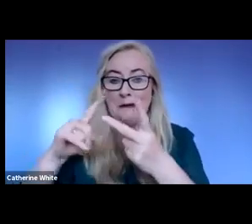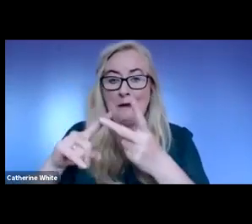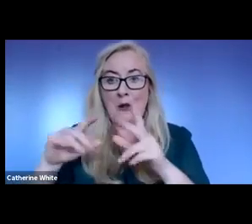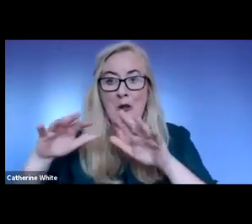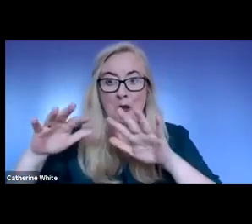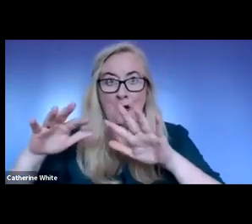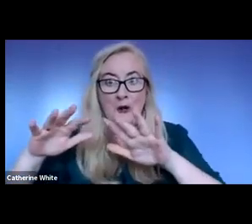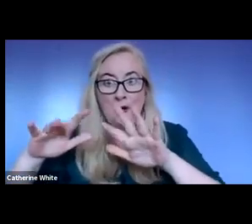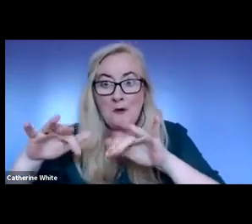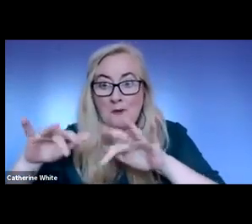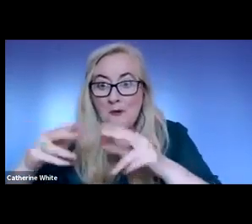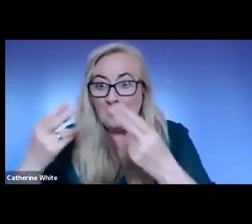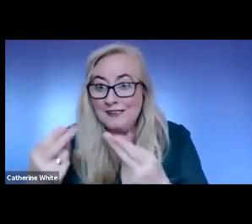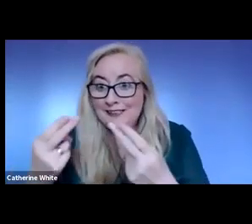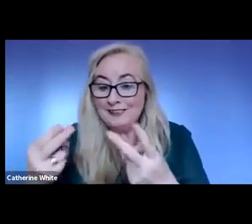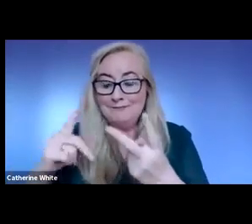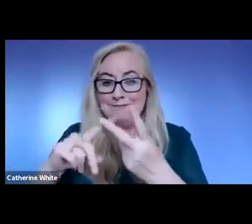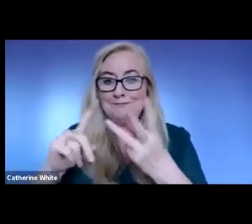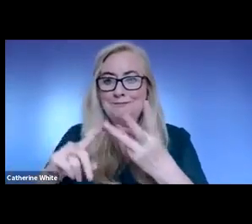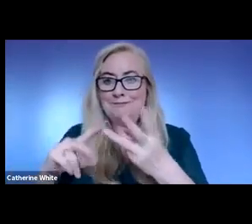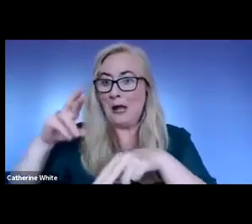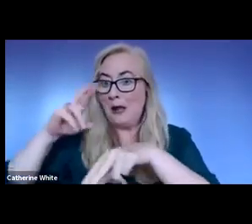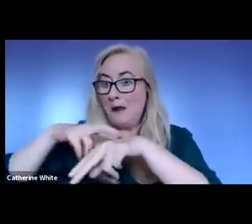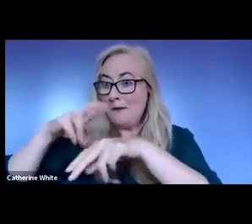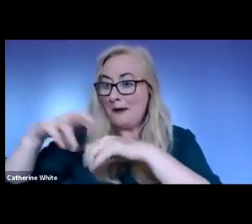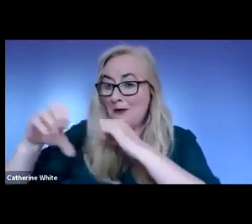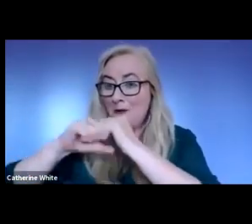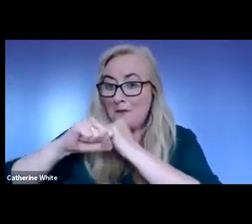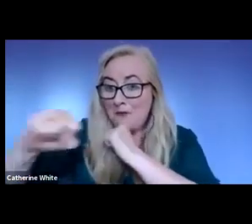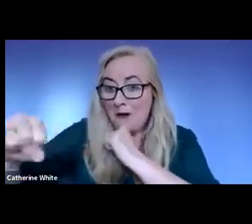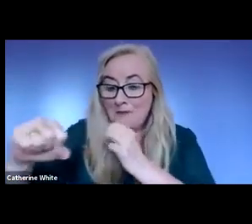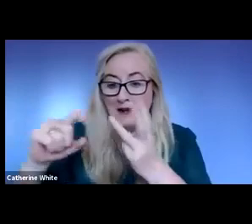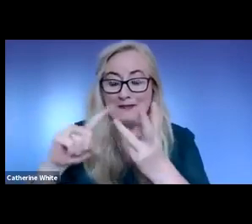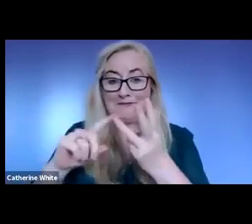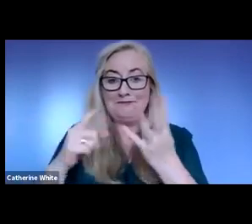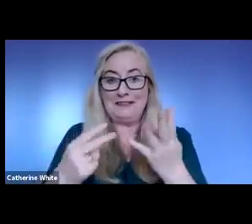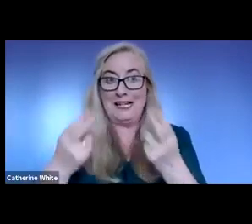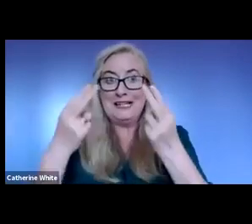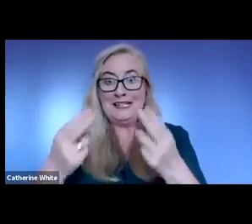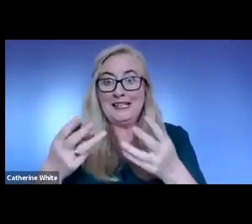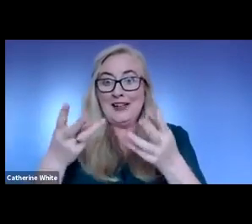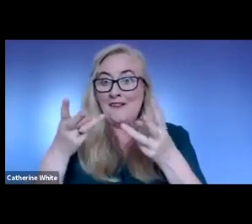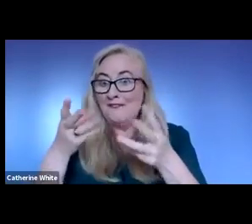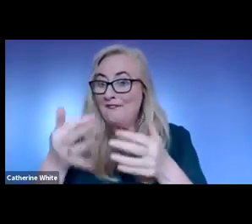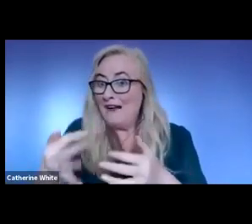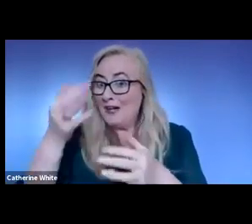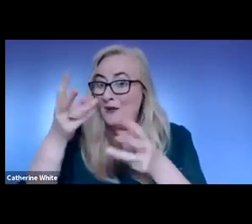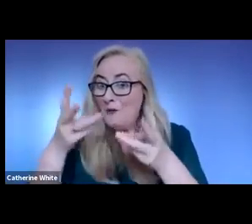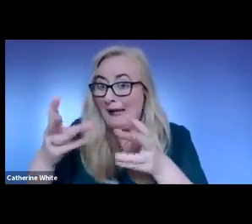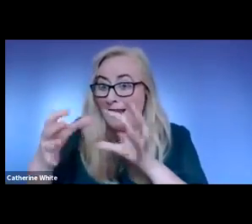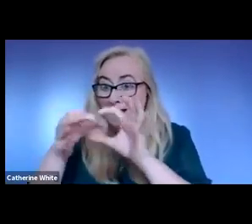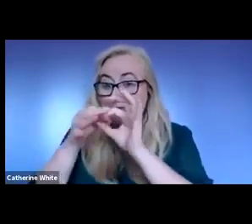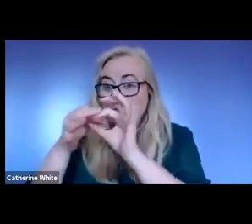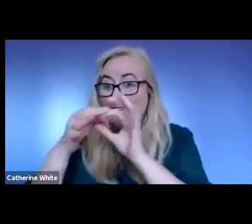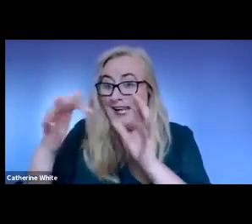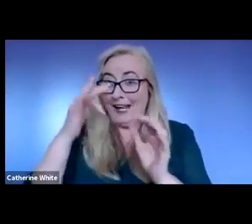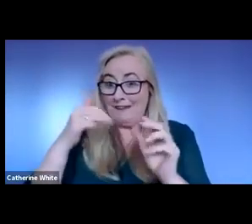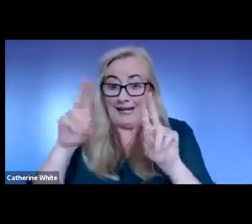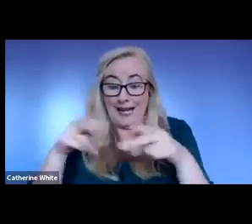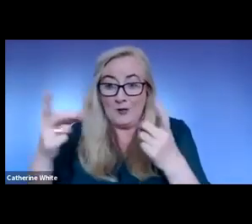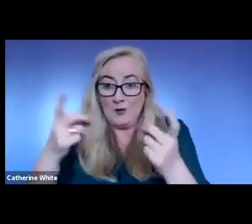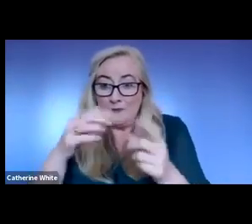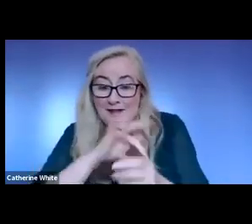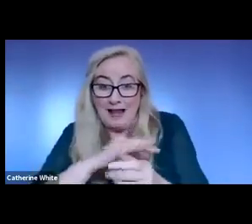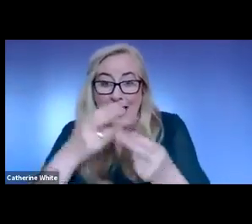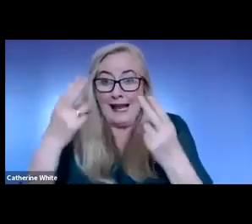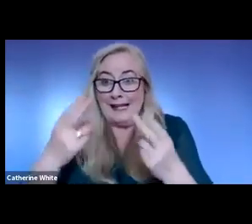some kind or other? I need better broadband. I need you to find ways of helping me get engaged if I can't do it myself. I need you to